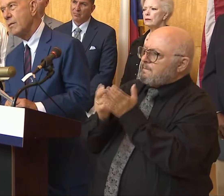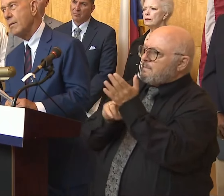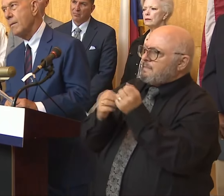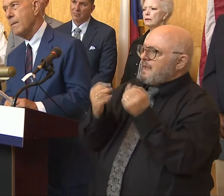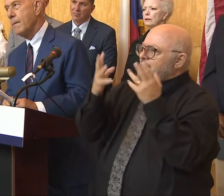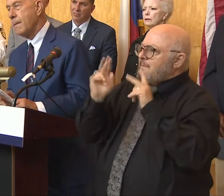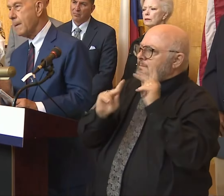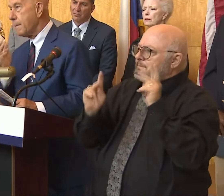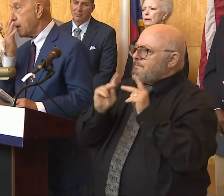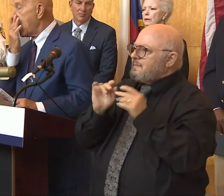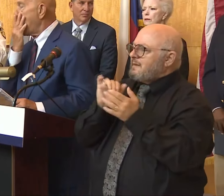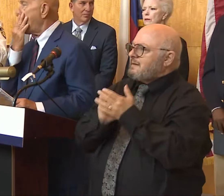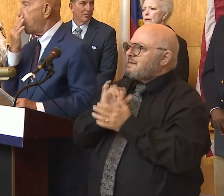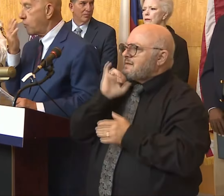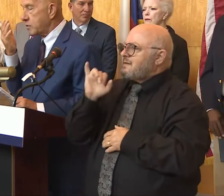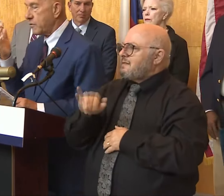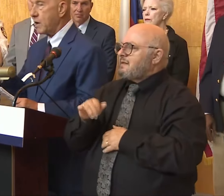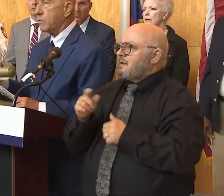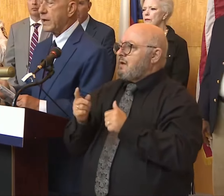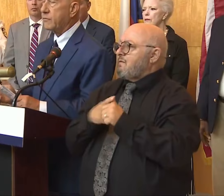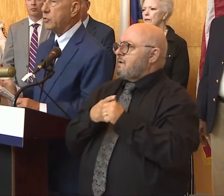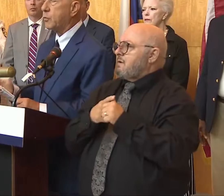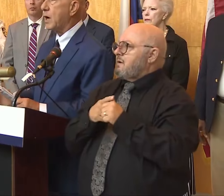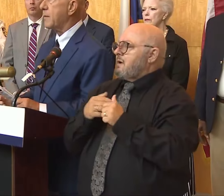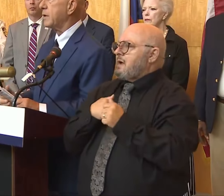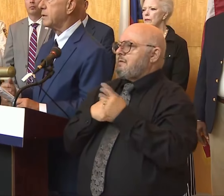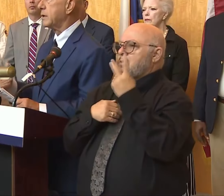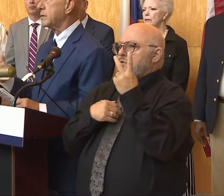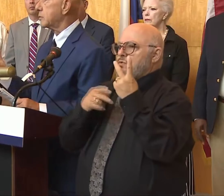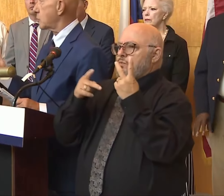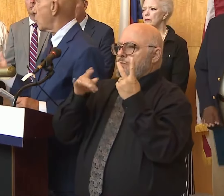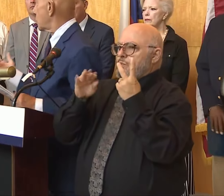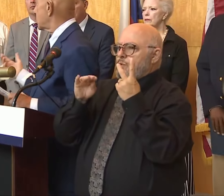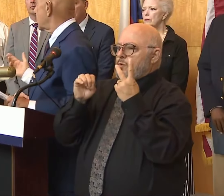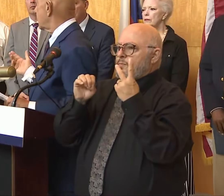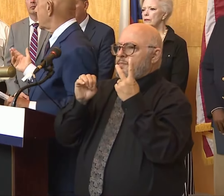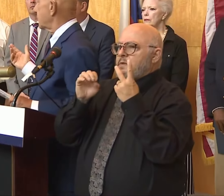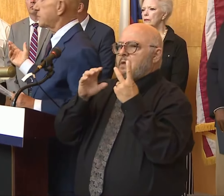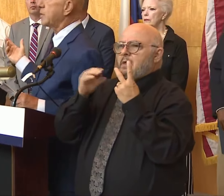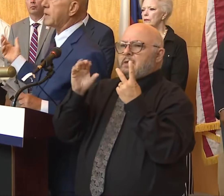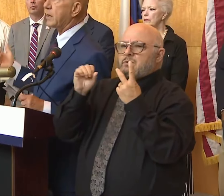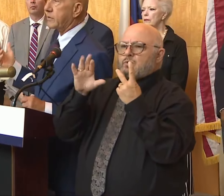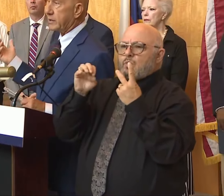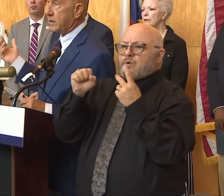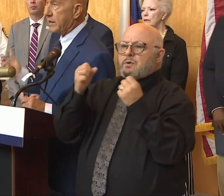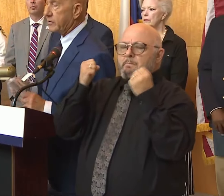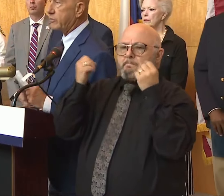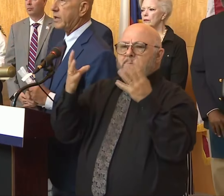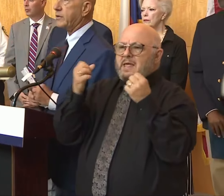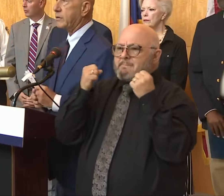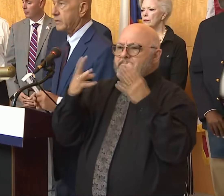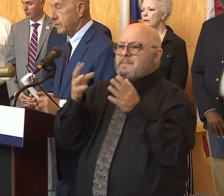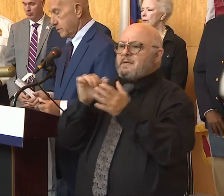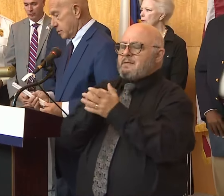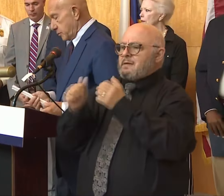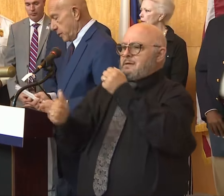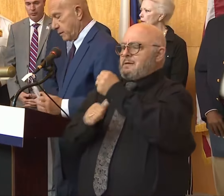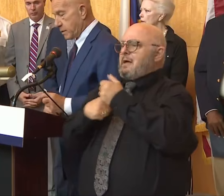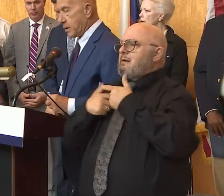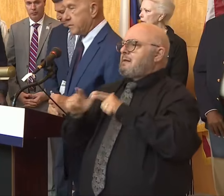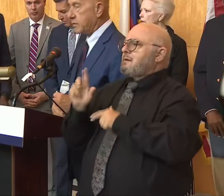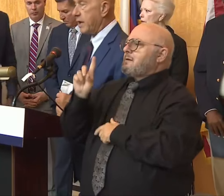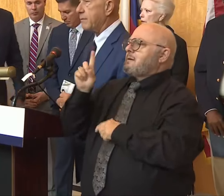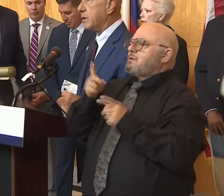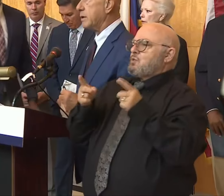believe it was, what, four prison contractors? How many people is that? Well, first of all, we have two prime in scores of subcontractors. I'll let the director